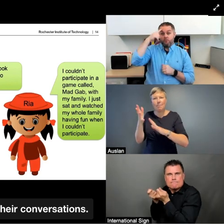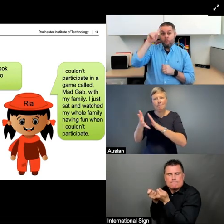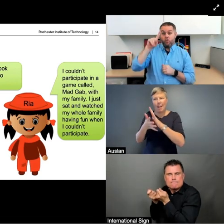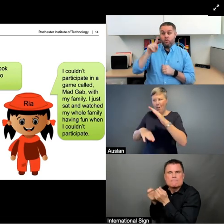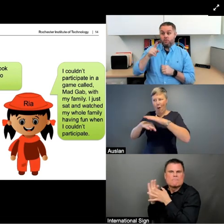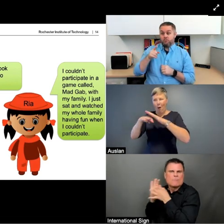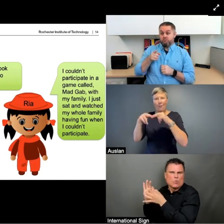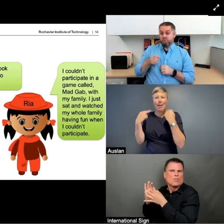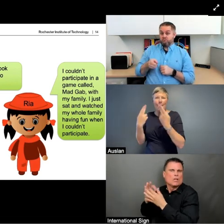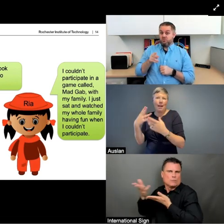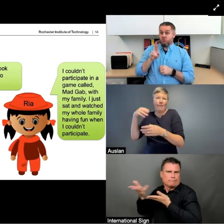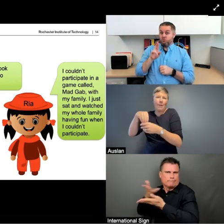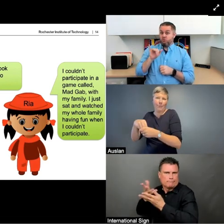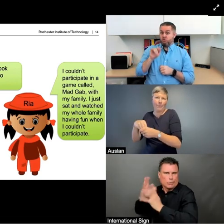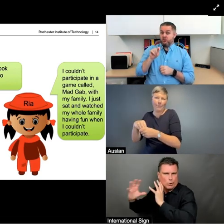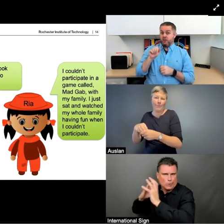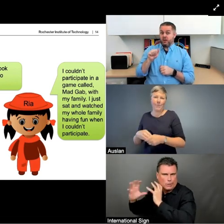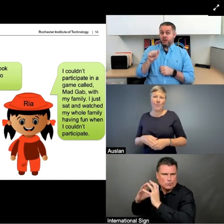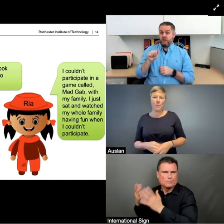conversations.